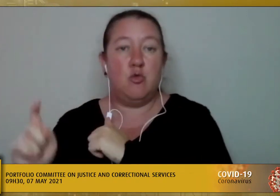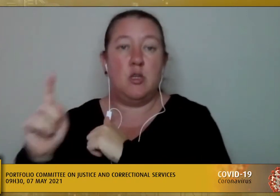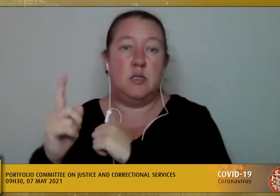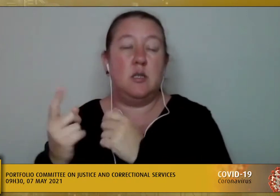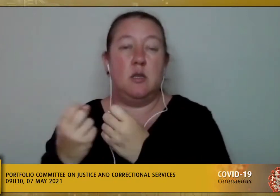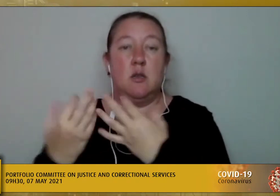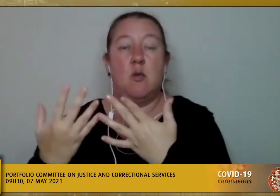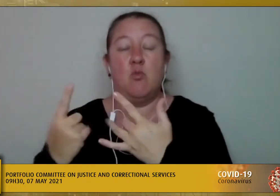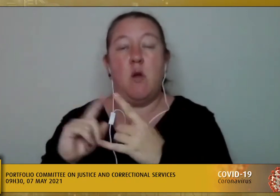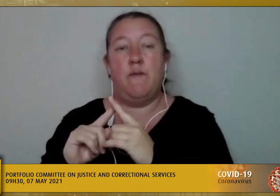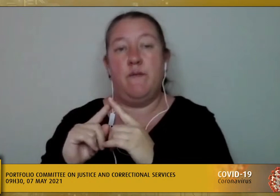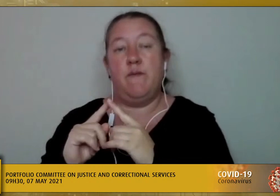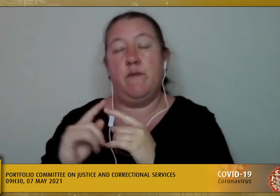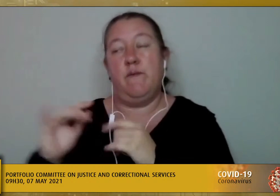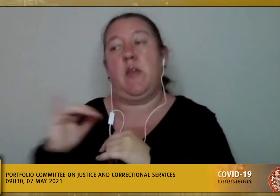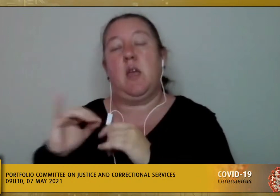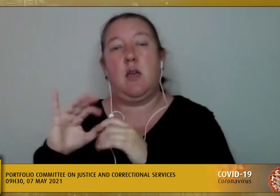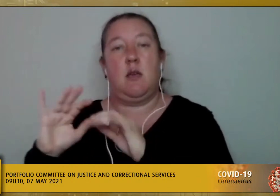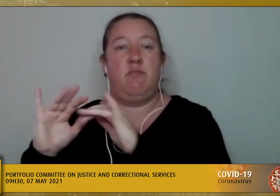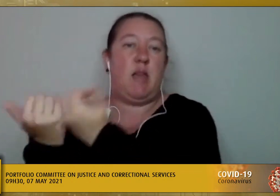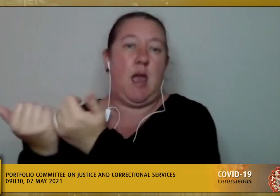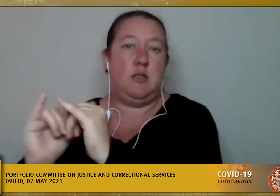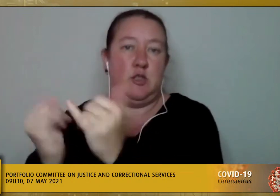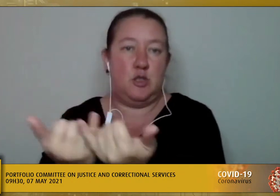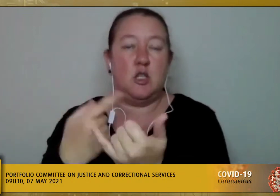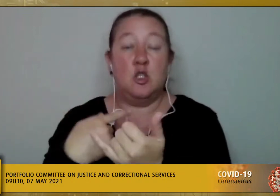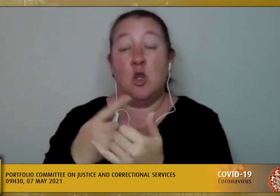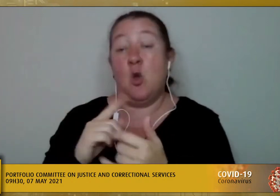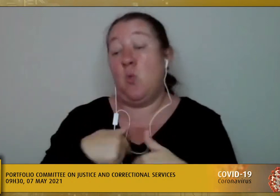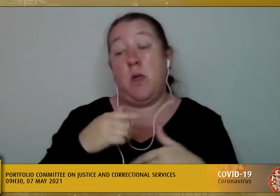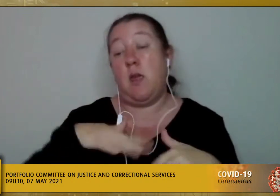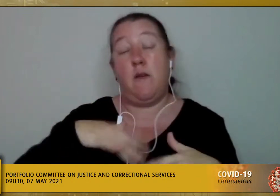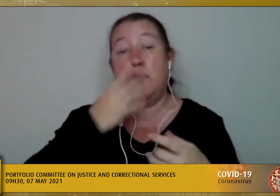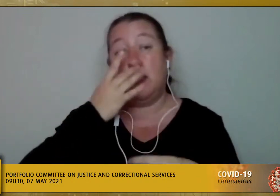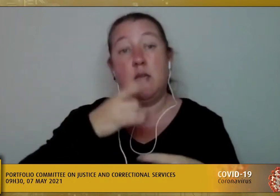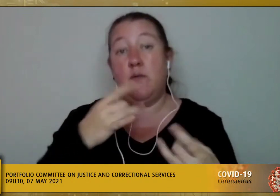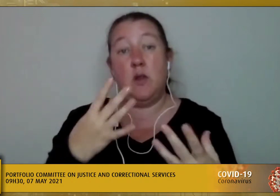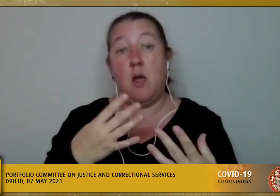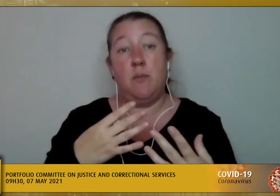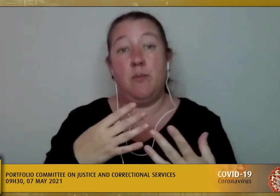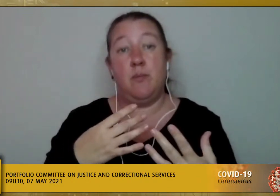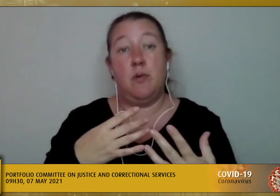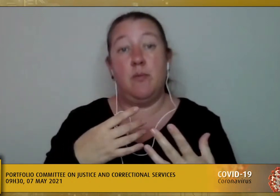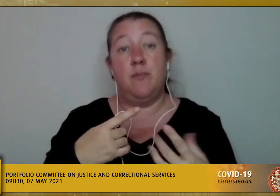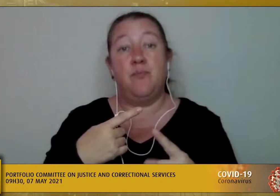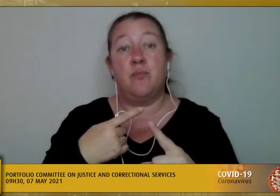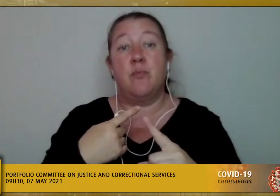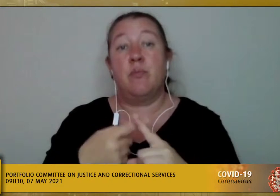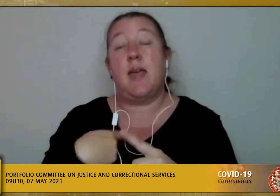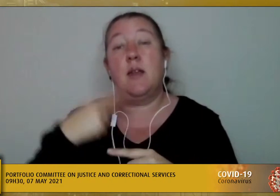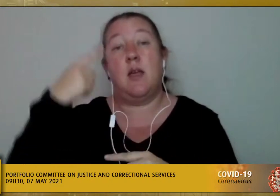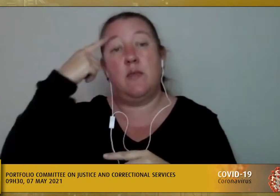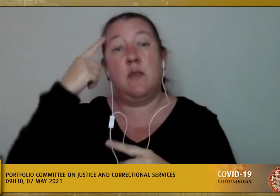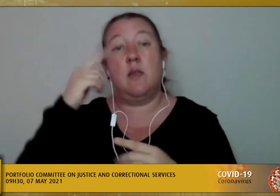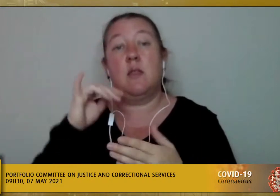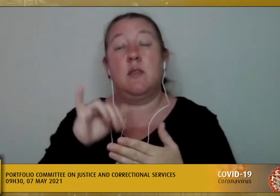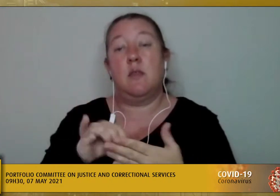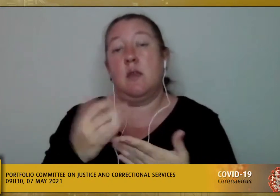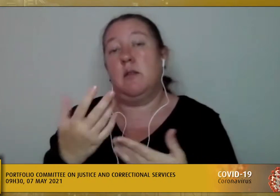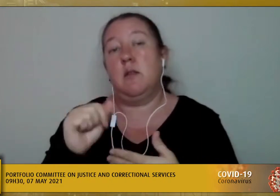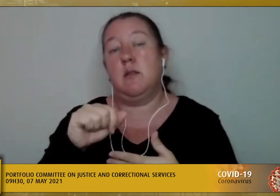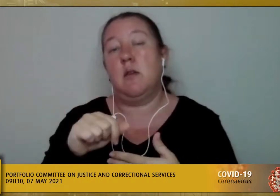counterparts so really um we we certainly haven't given up um and and I think that um